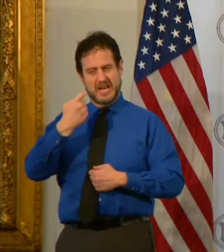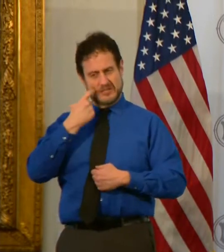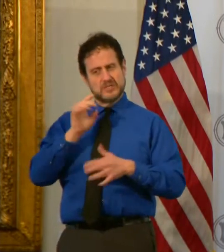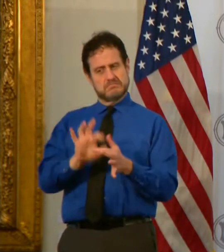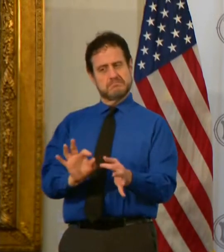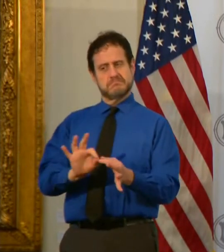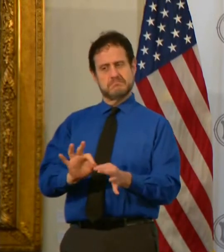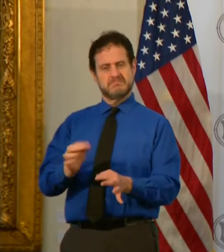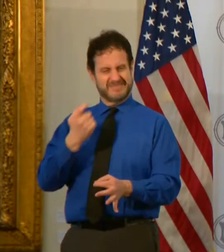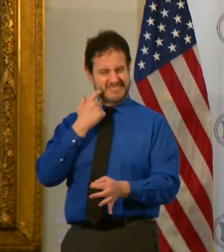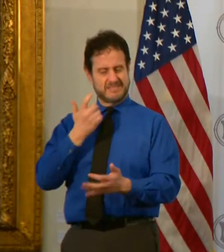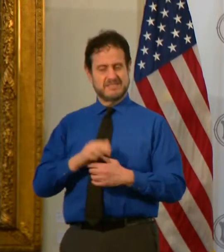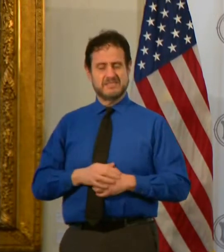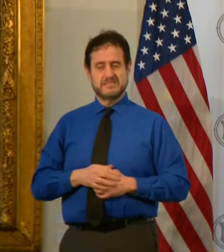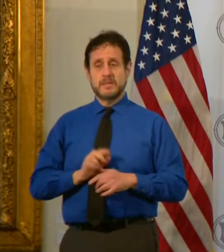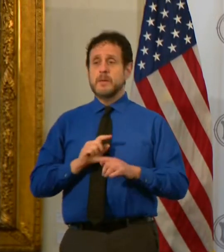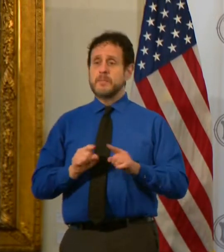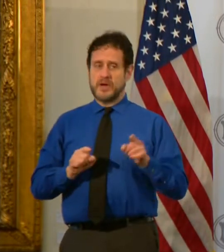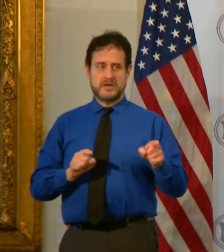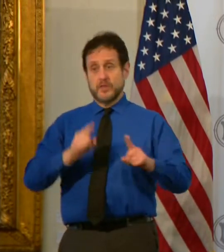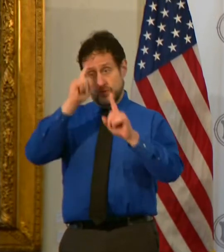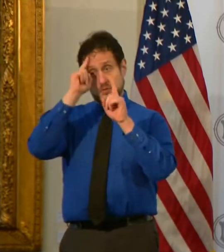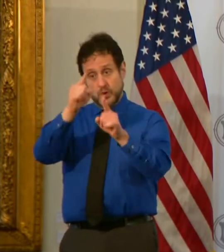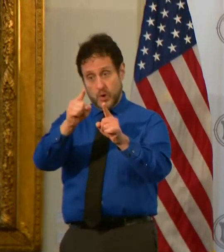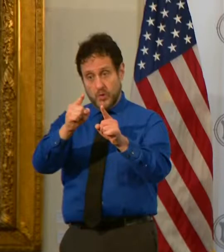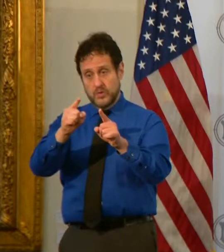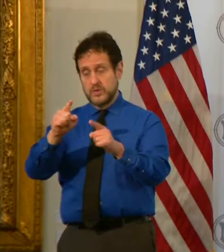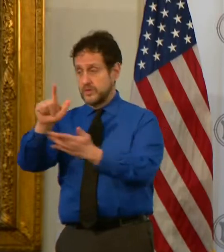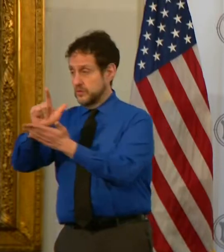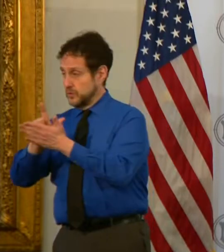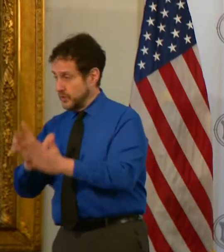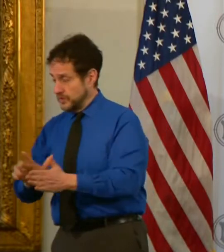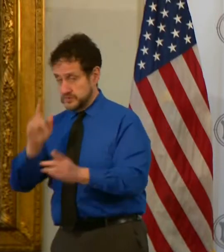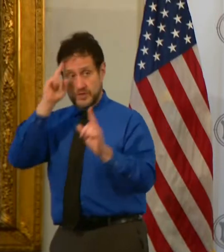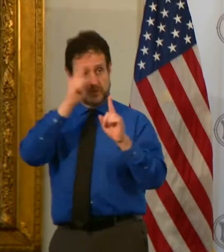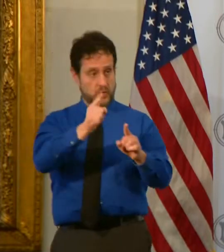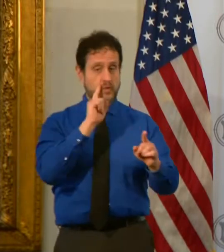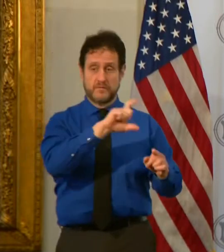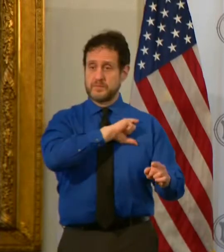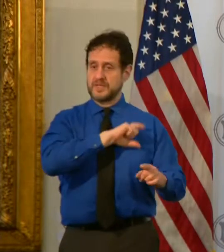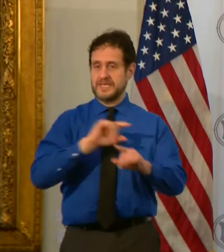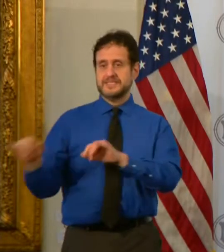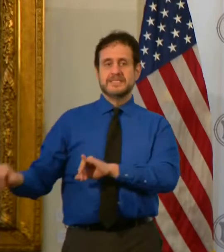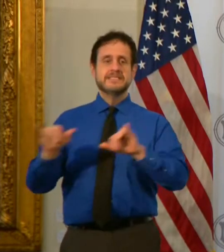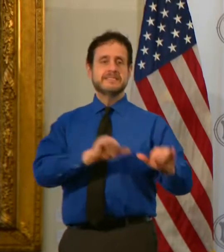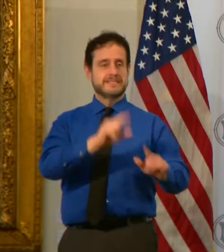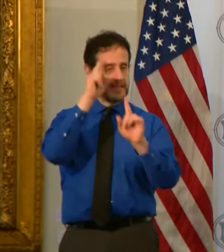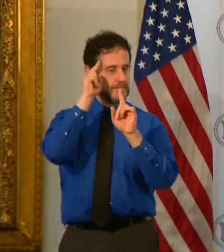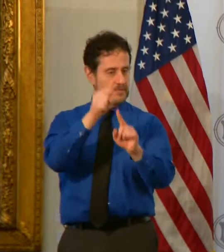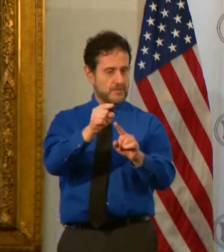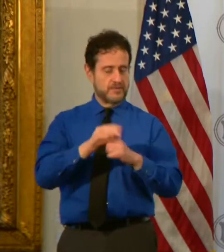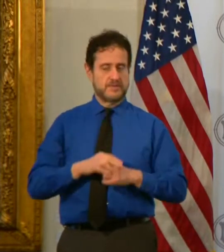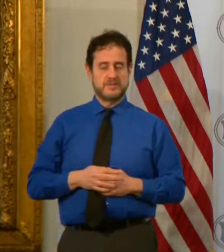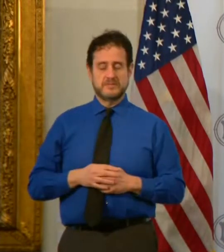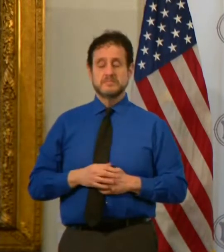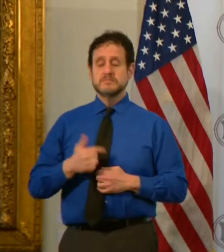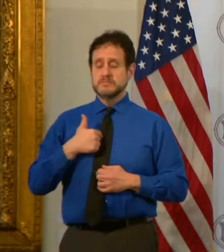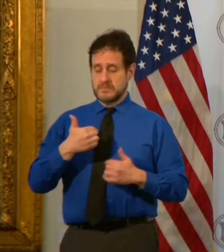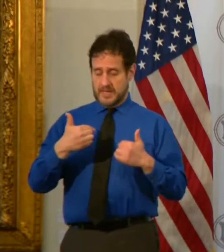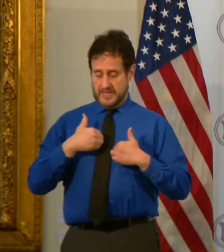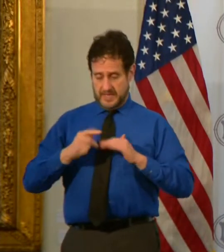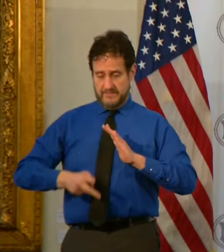ago. But we're on the same mission. I also have the dual